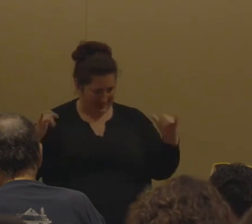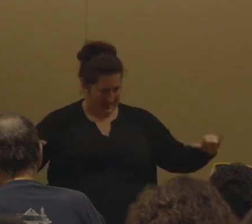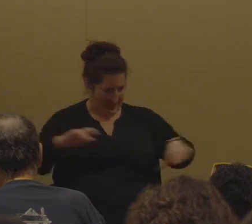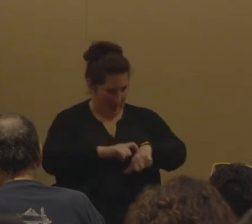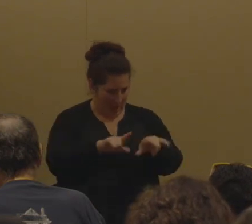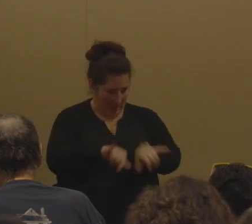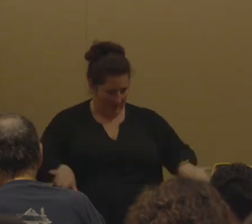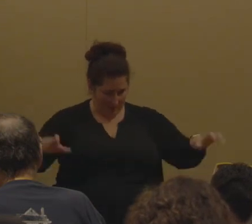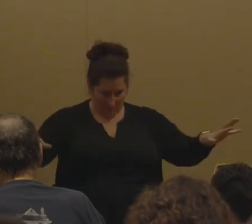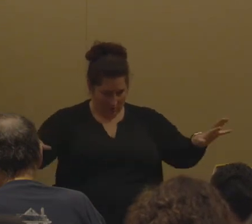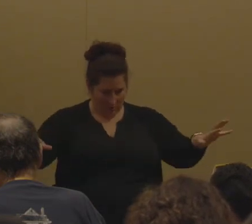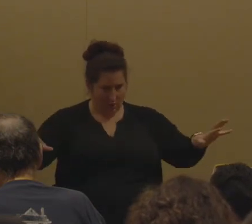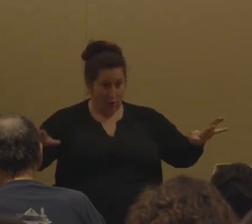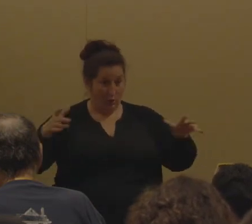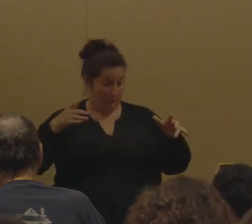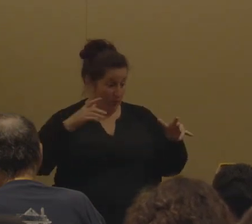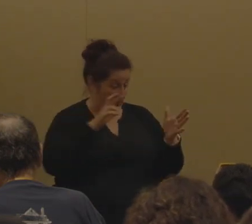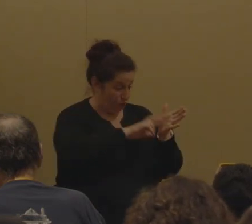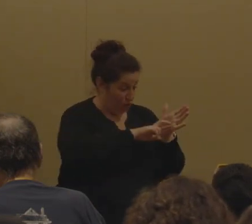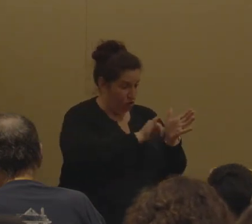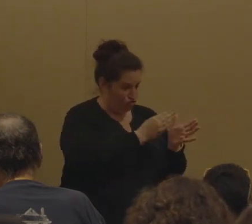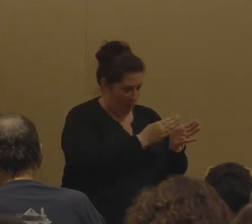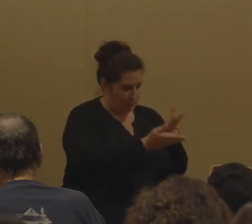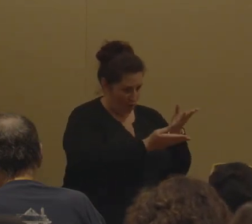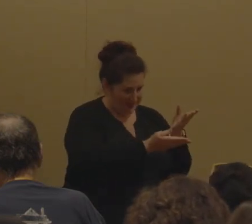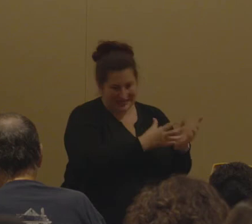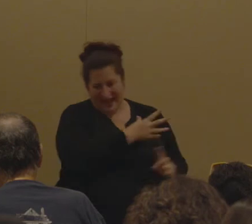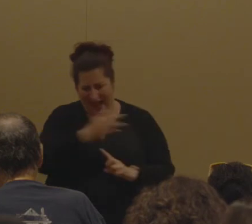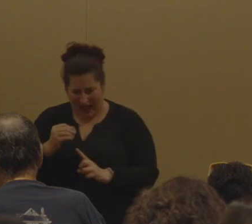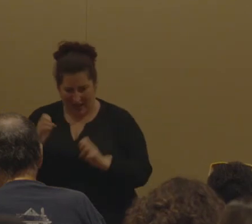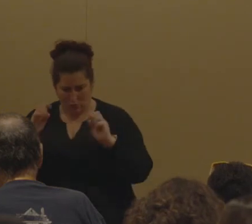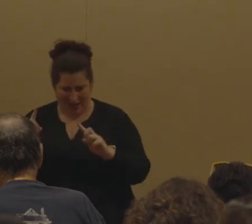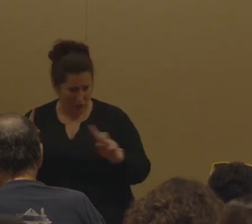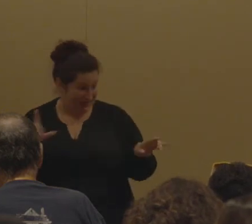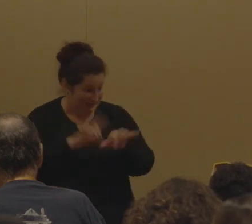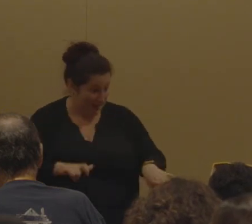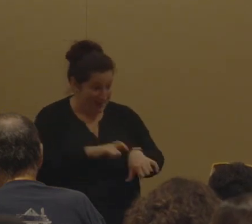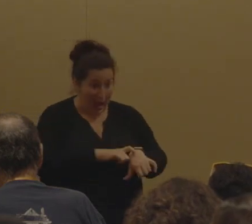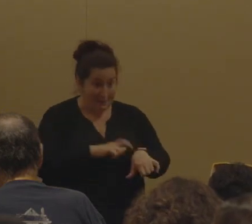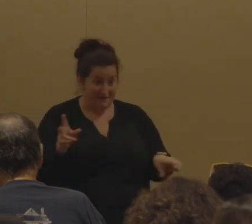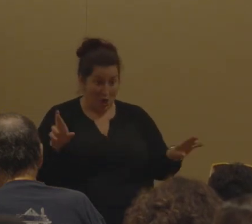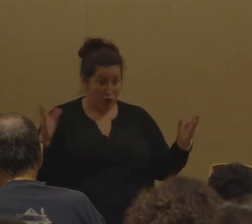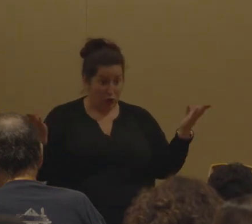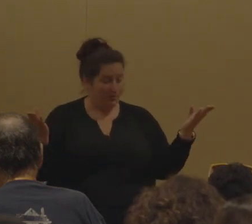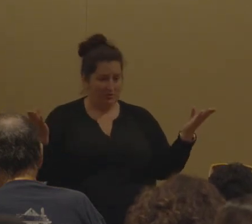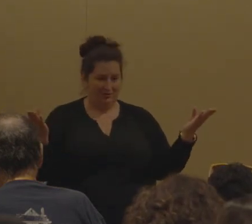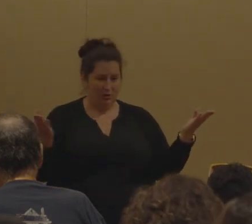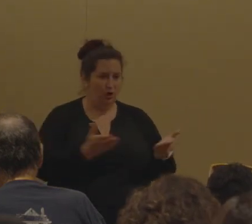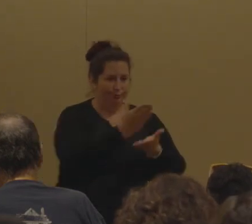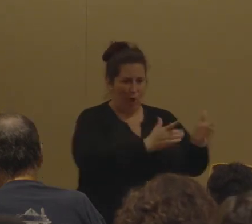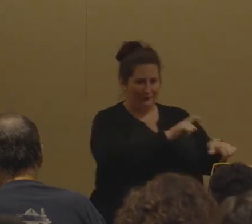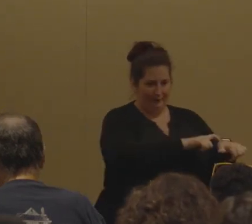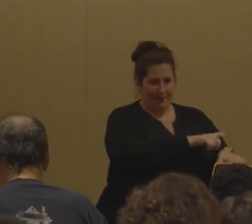VR is paying for that. We looked into the job services, and we were told you can't do both concurrently. So he can't do a part-time job while he's attending Valencia, so